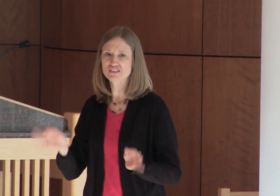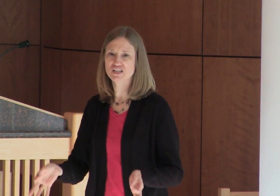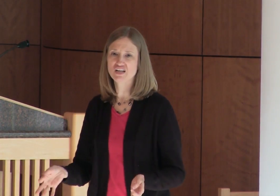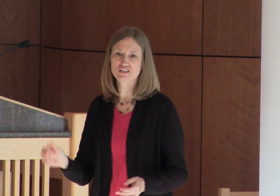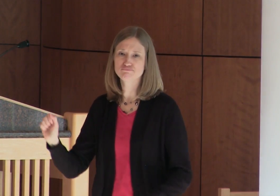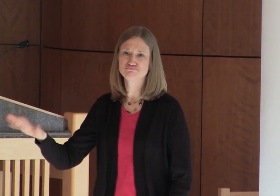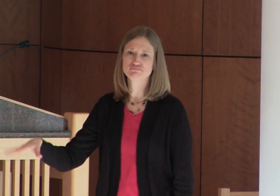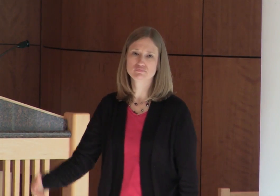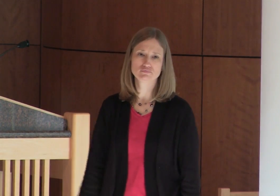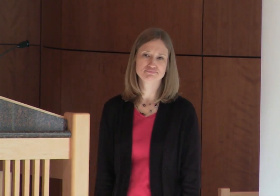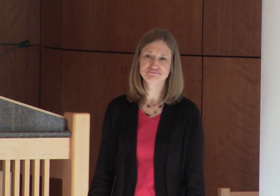the dream.